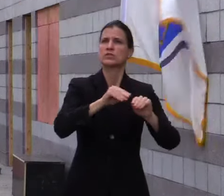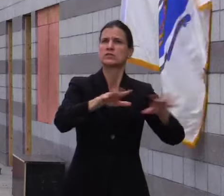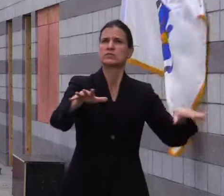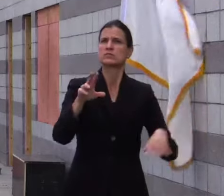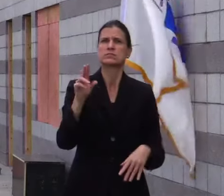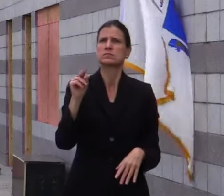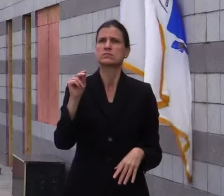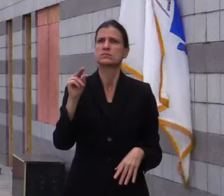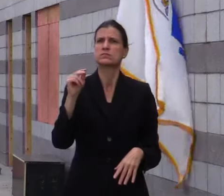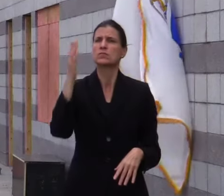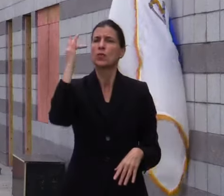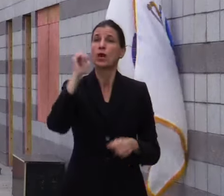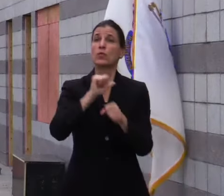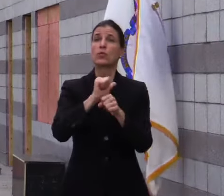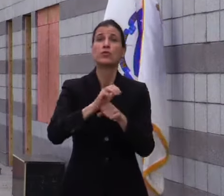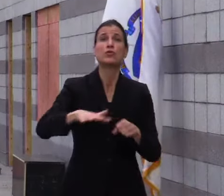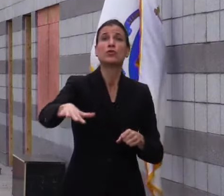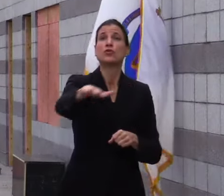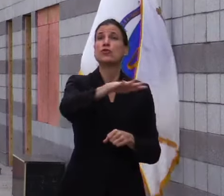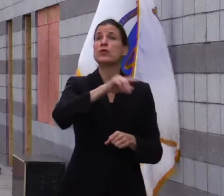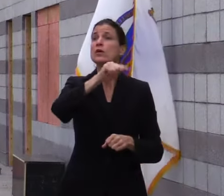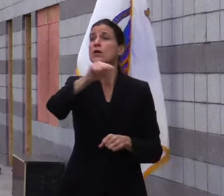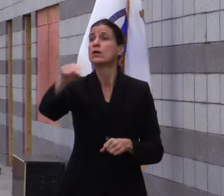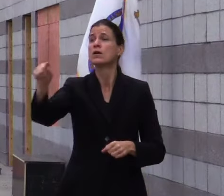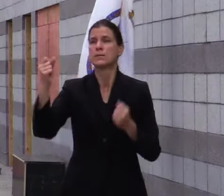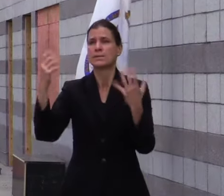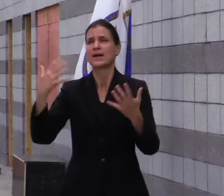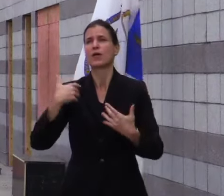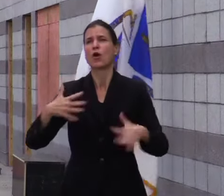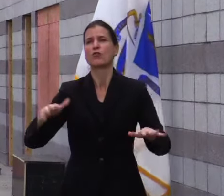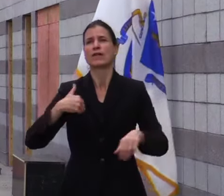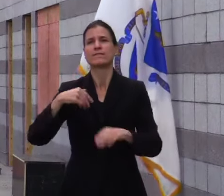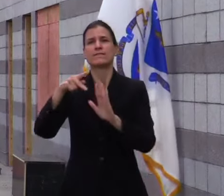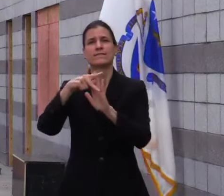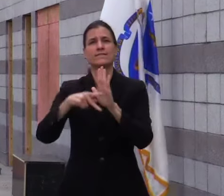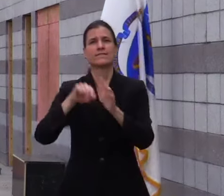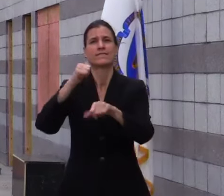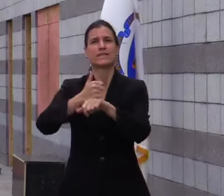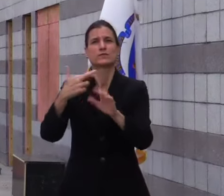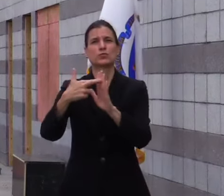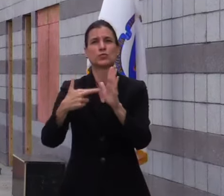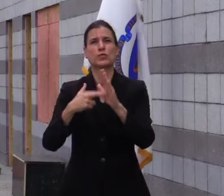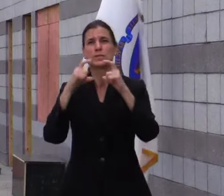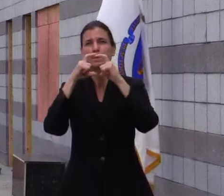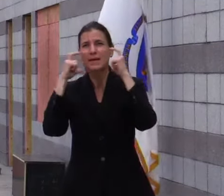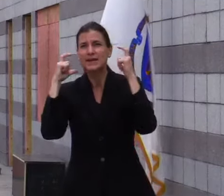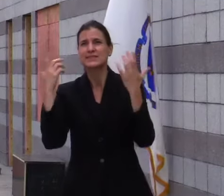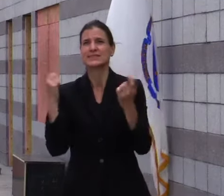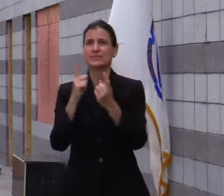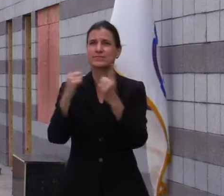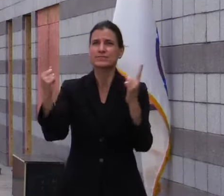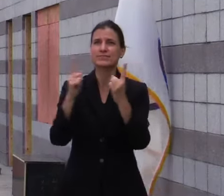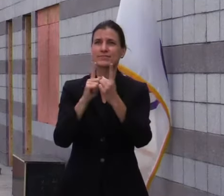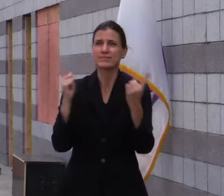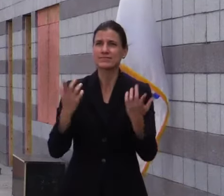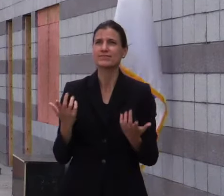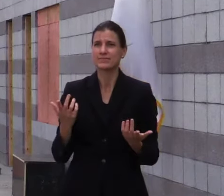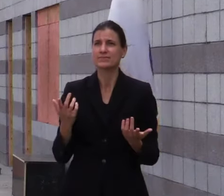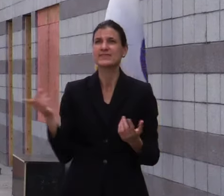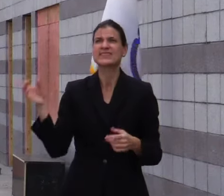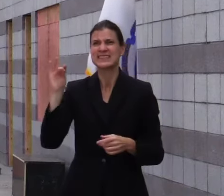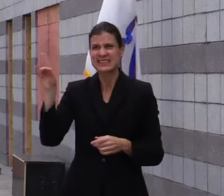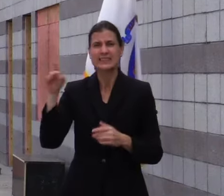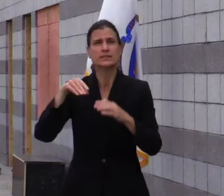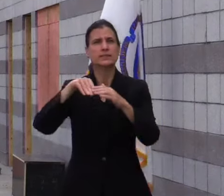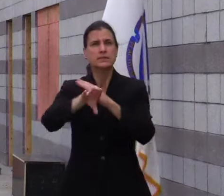the guidance and the advisories that have been issued by us. And we do have a fairly significant inspection and enforcement program that's